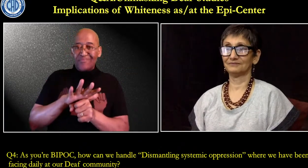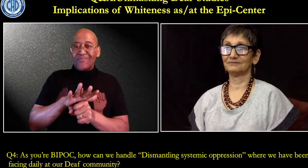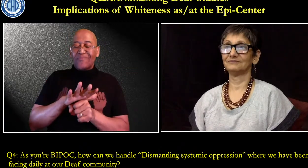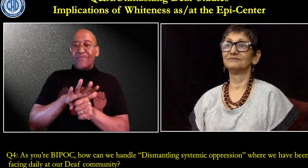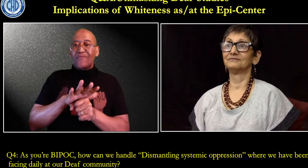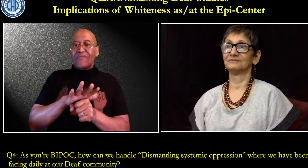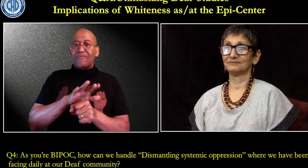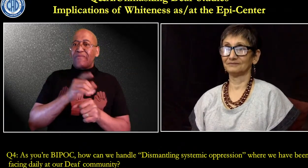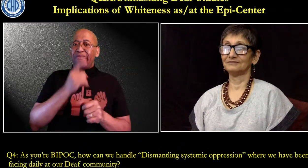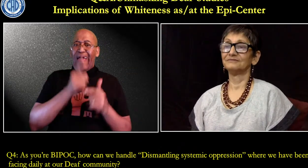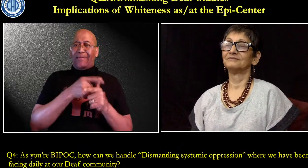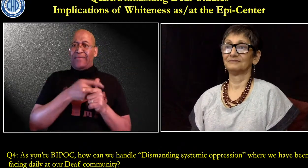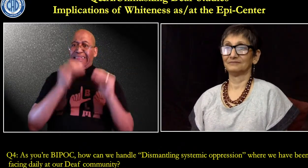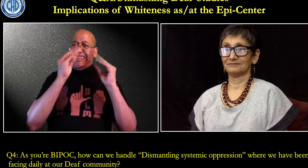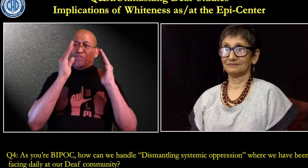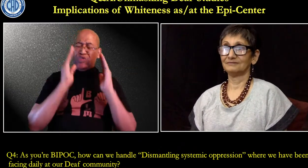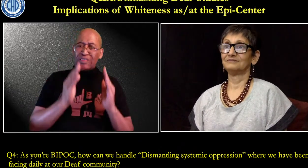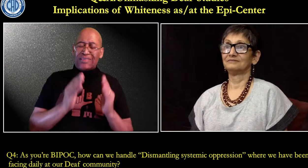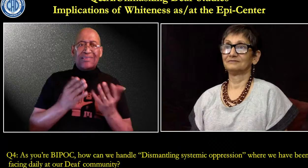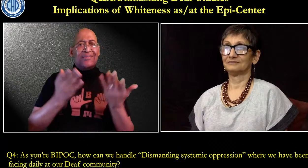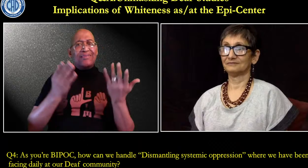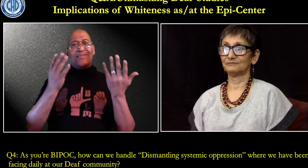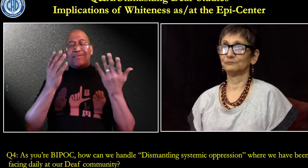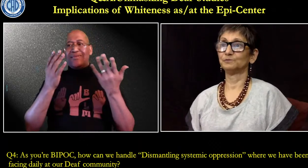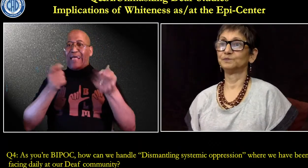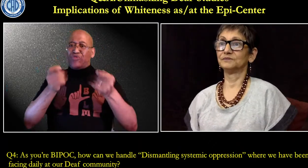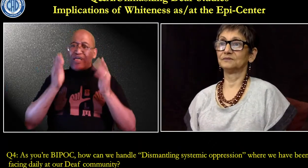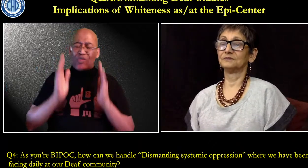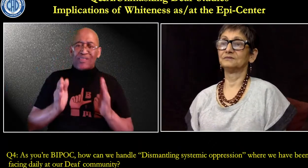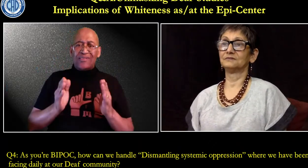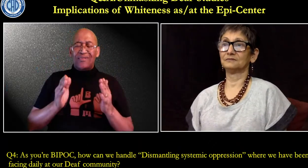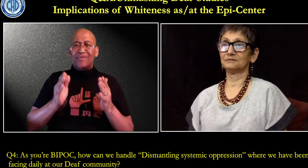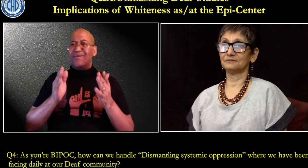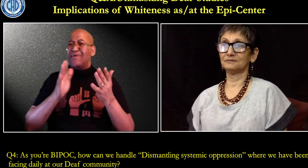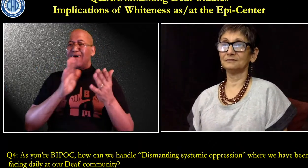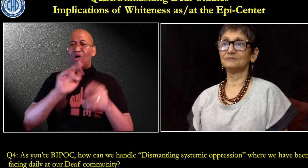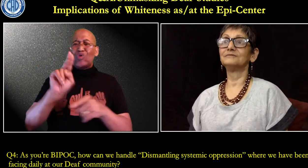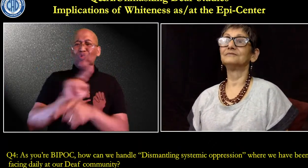So whenever they go to the institute, the Deaf Institute,